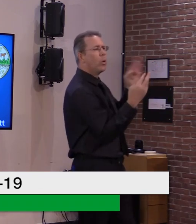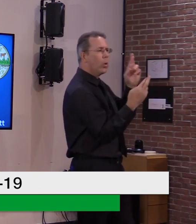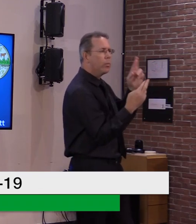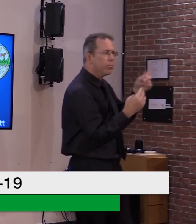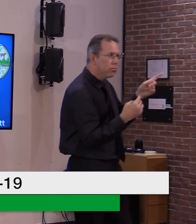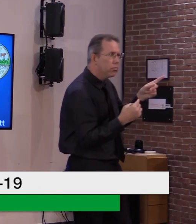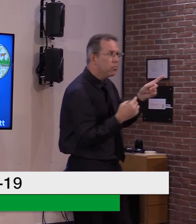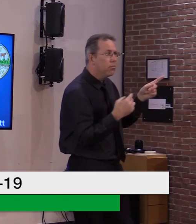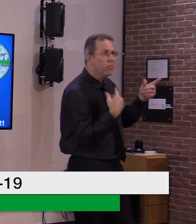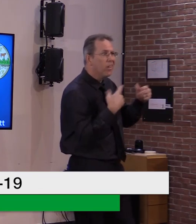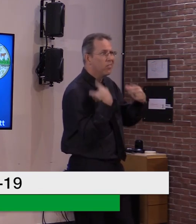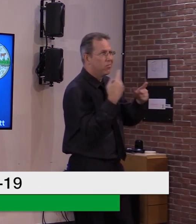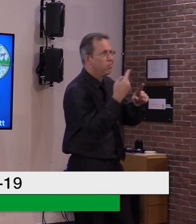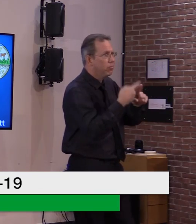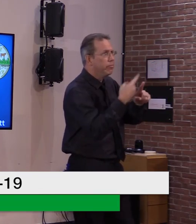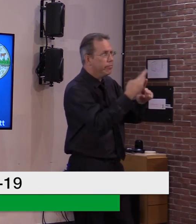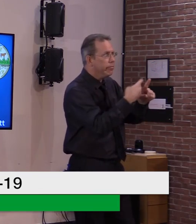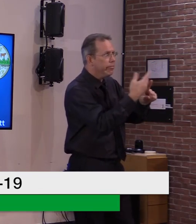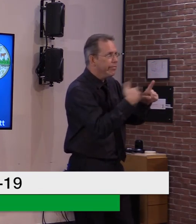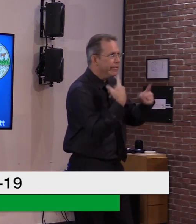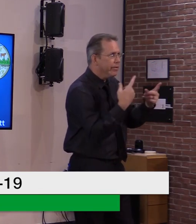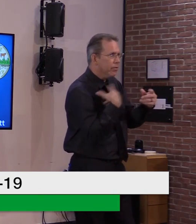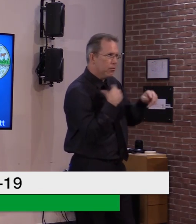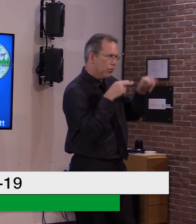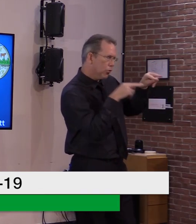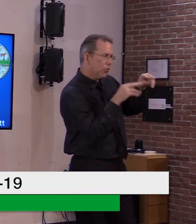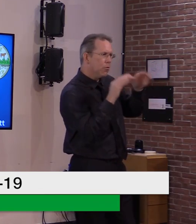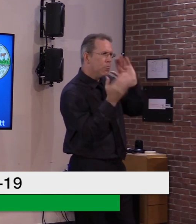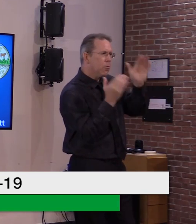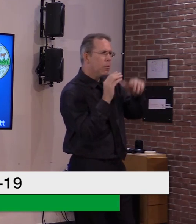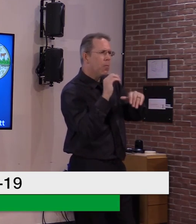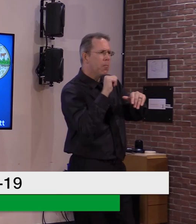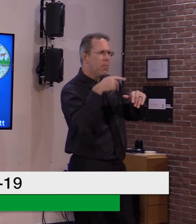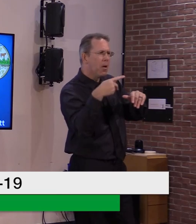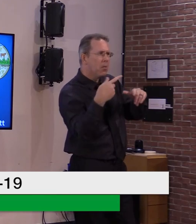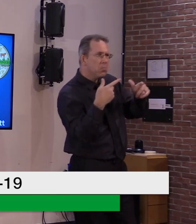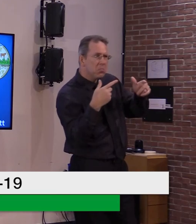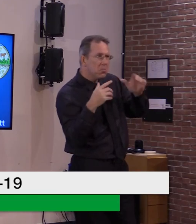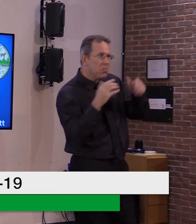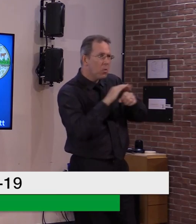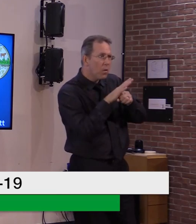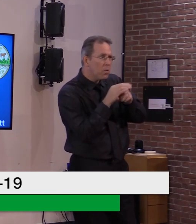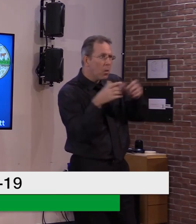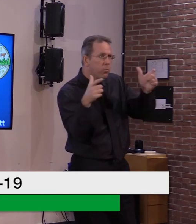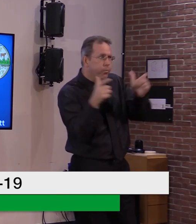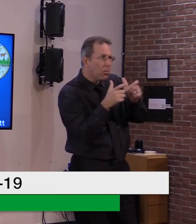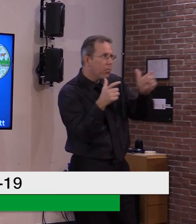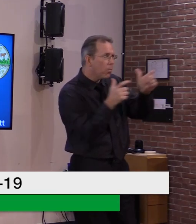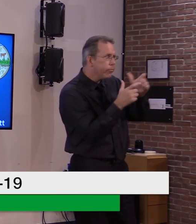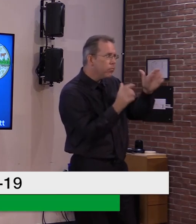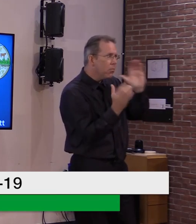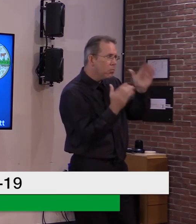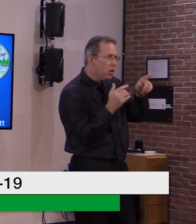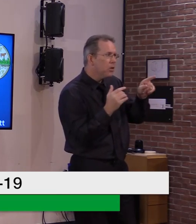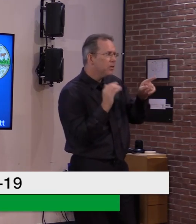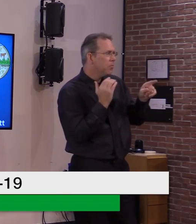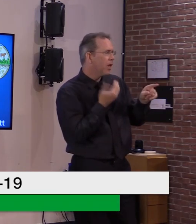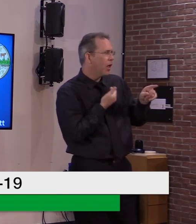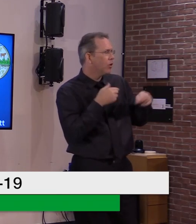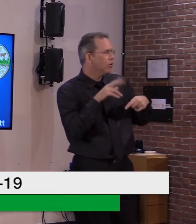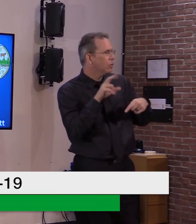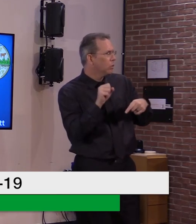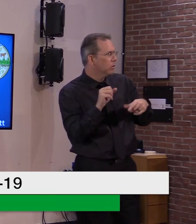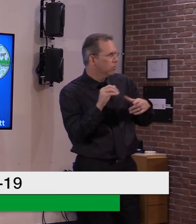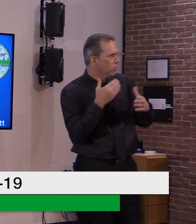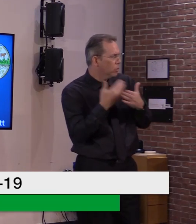months and i think that that's been beneficial for us here as a region within the states so i would like for